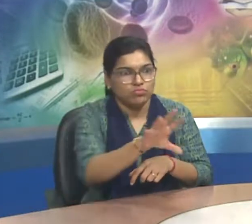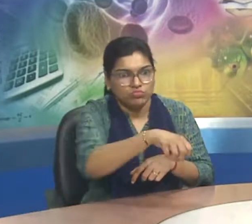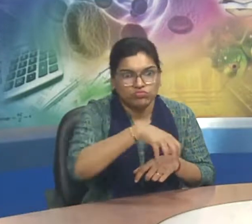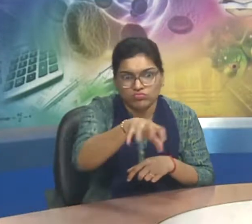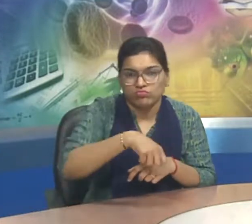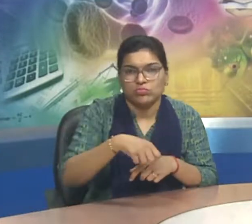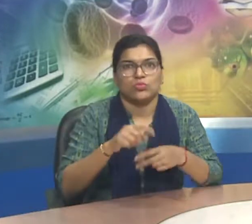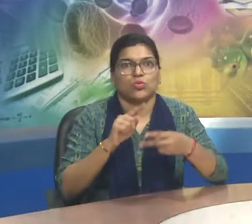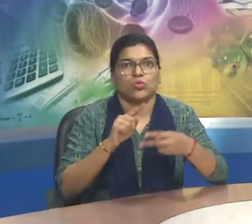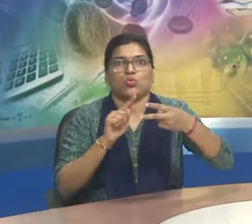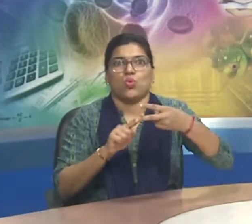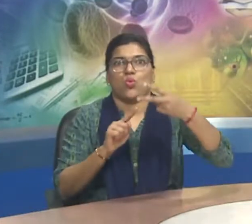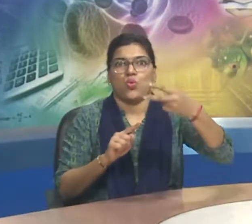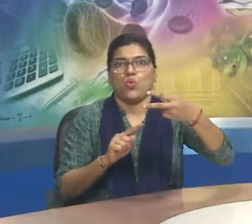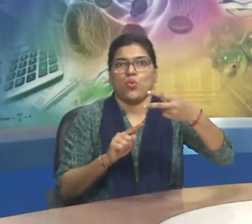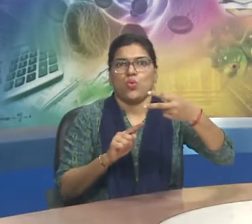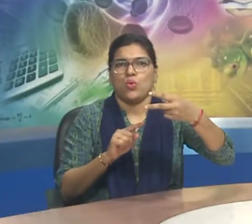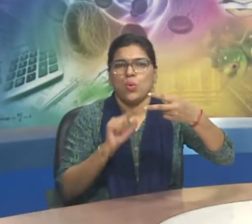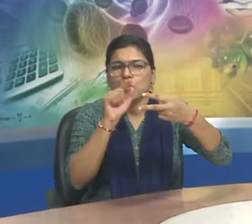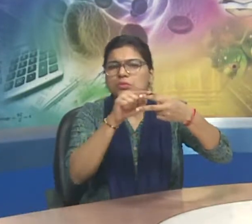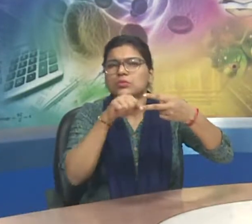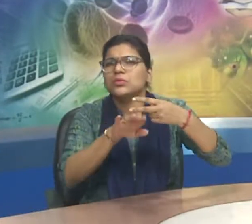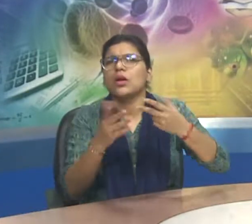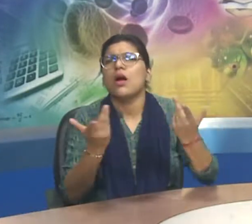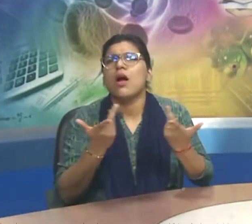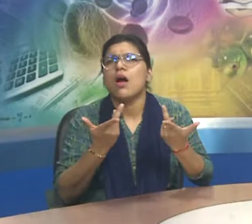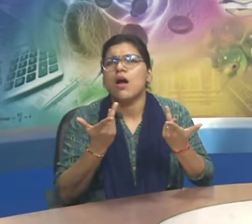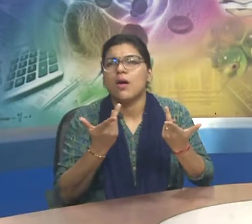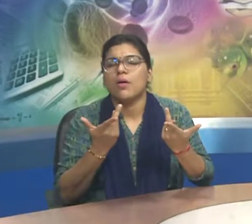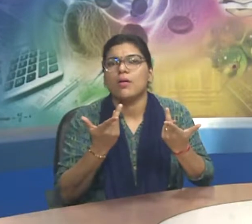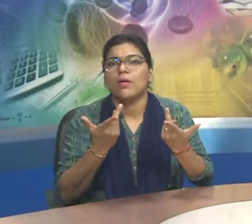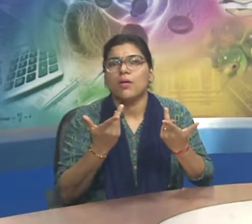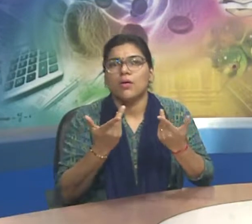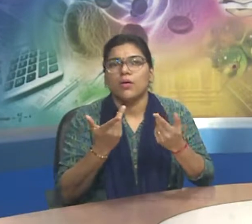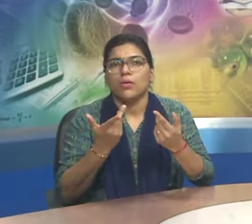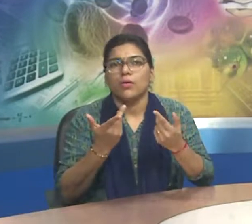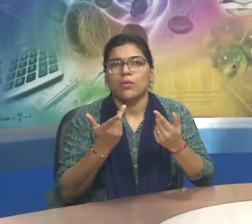State 2 uses of animals for humans.